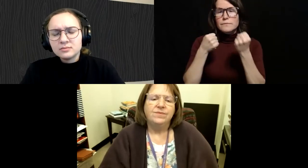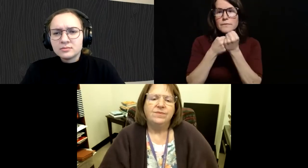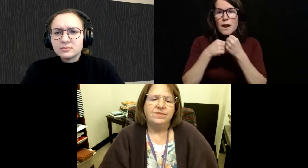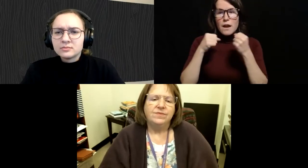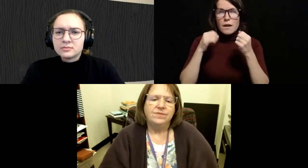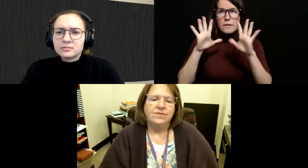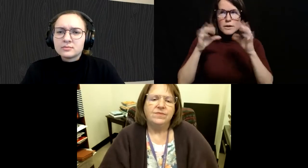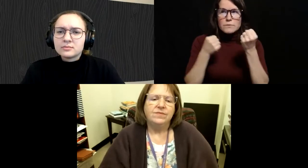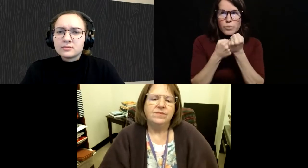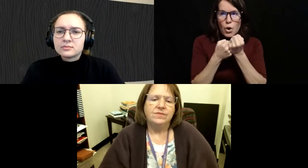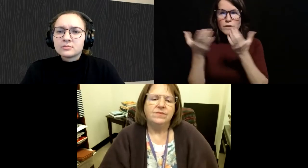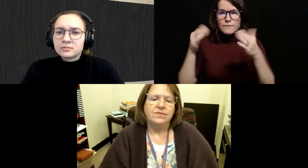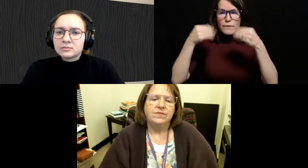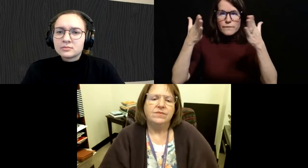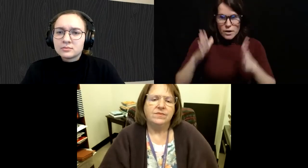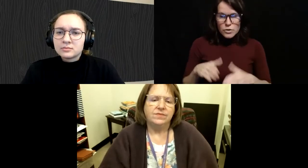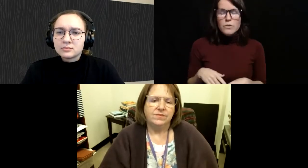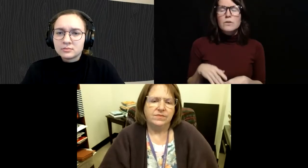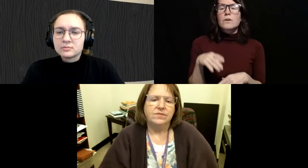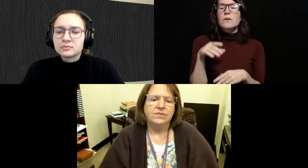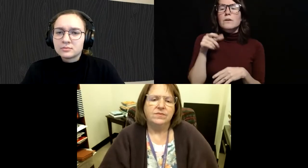Sure. So support service provider